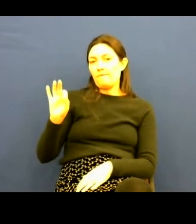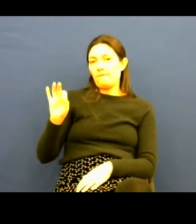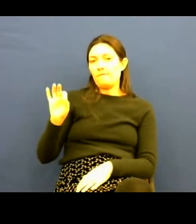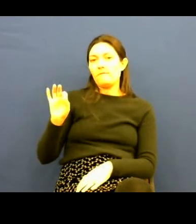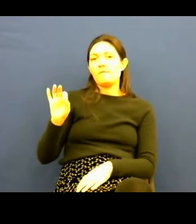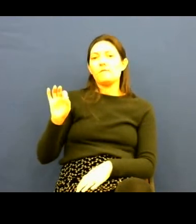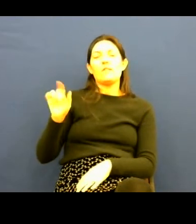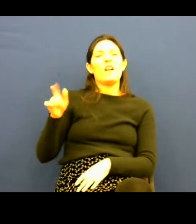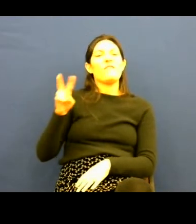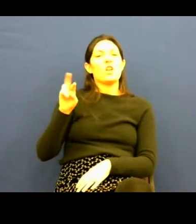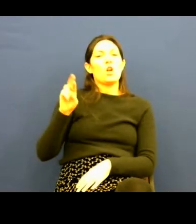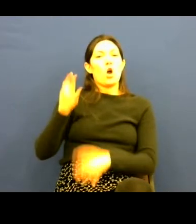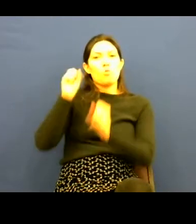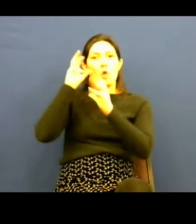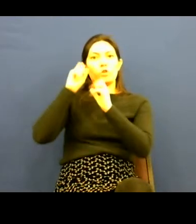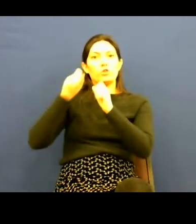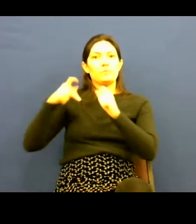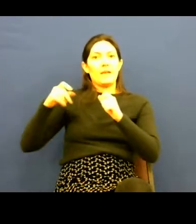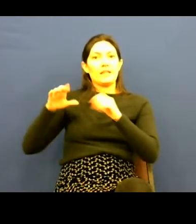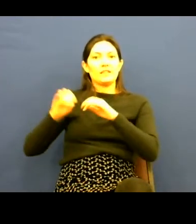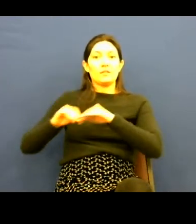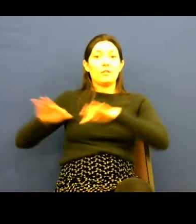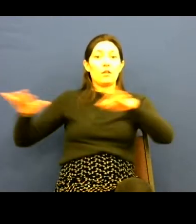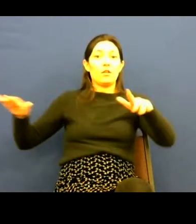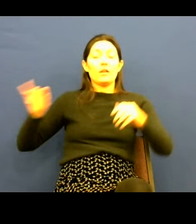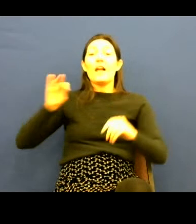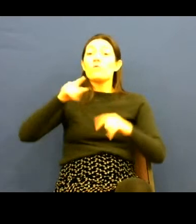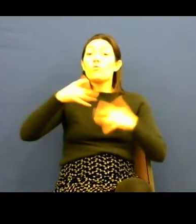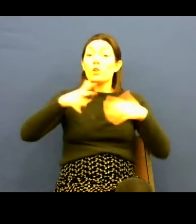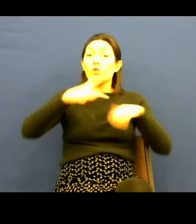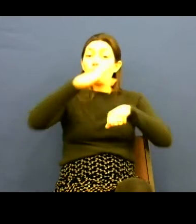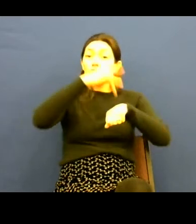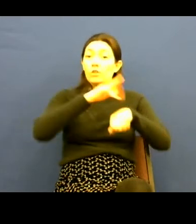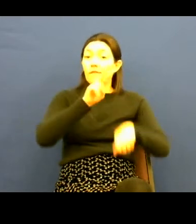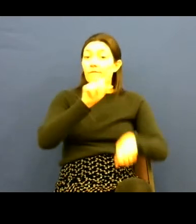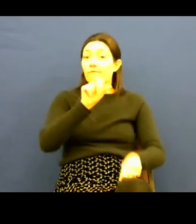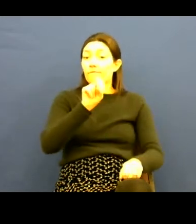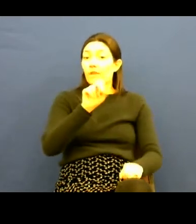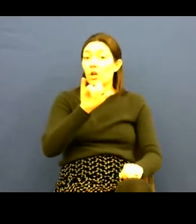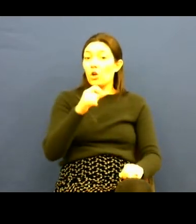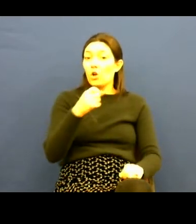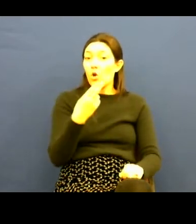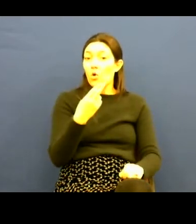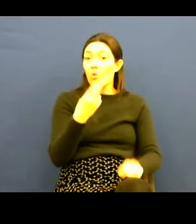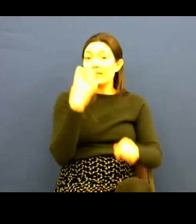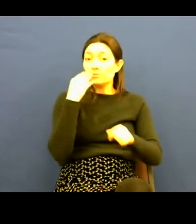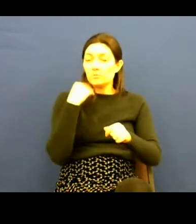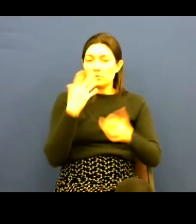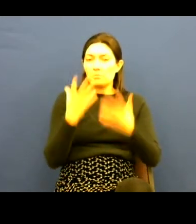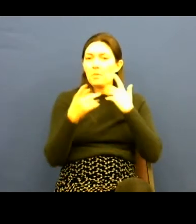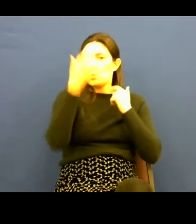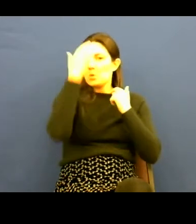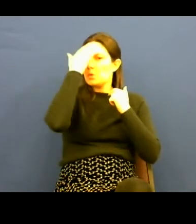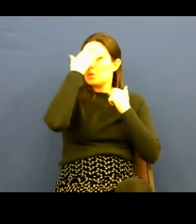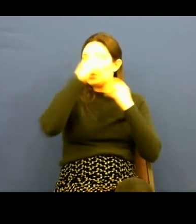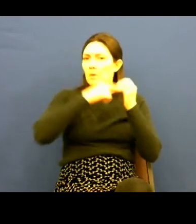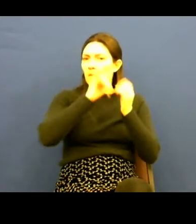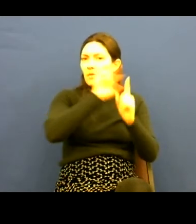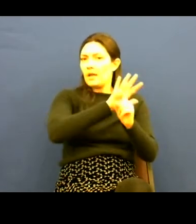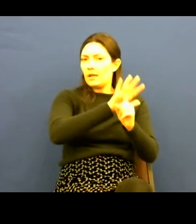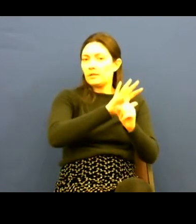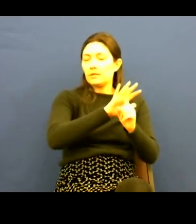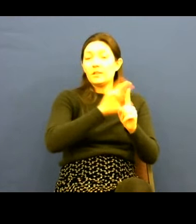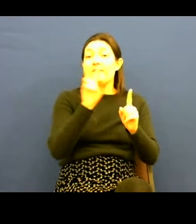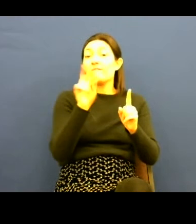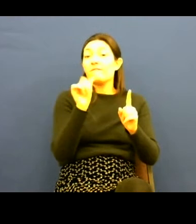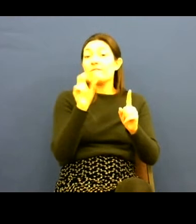country. If anybody went to the Van Gogh experience, you may have learned a little bit about what an immersive art experience is, but Van Gogh is pretty